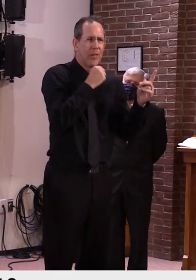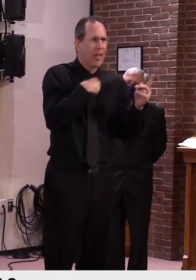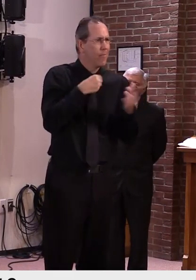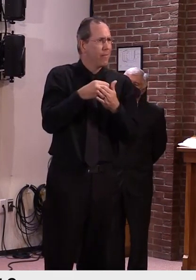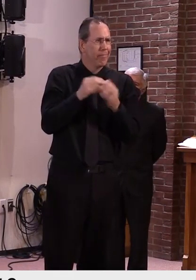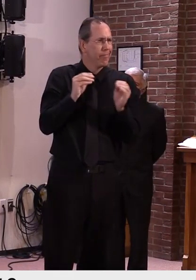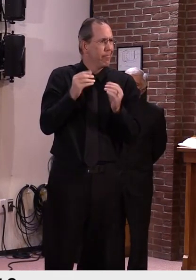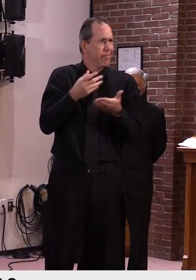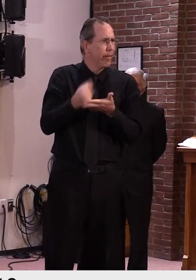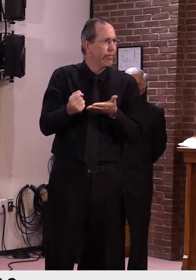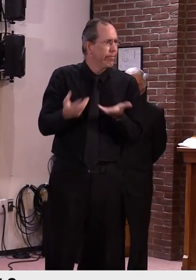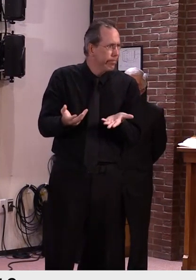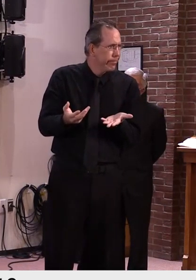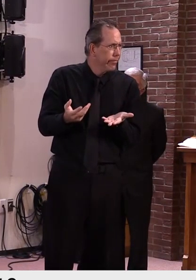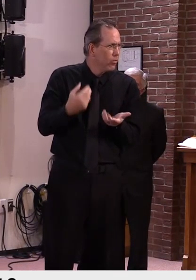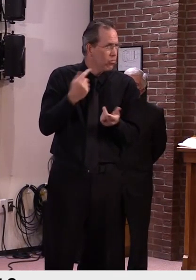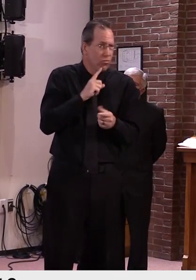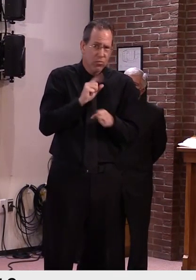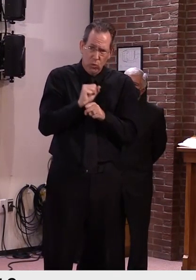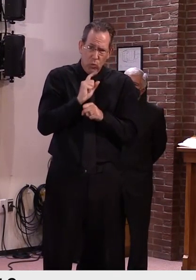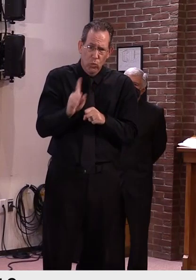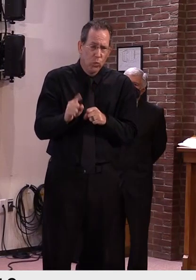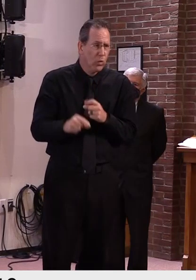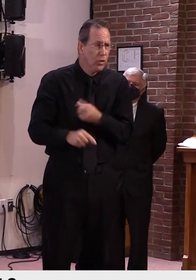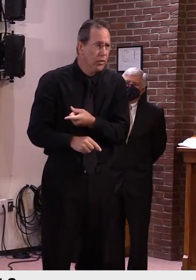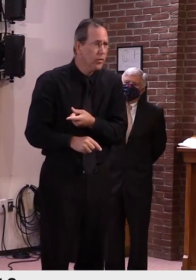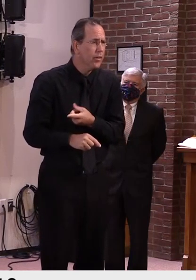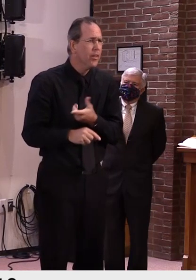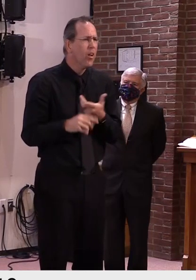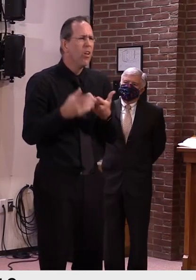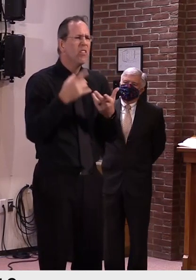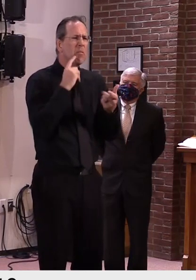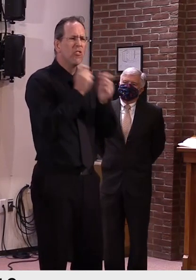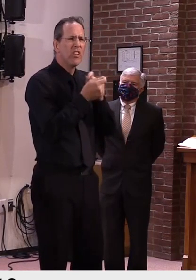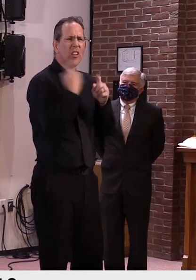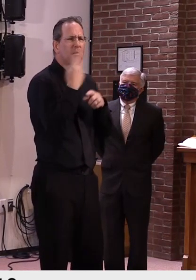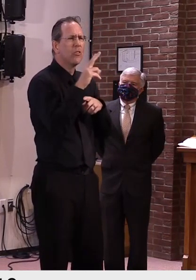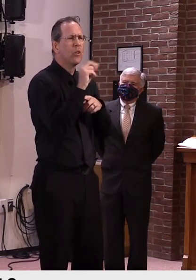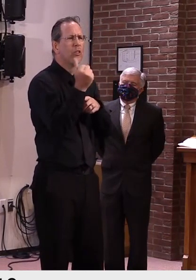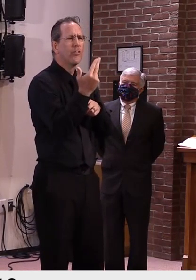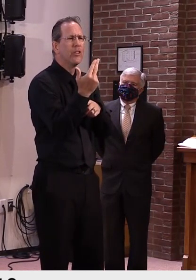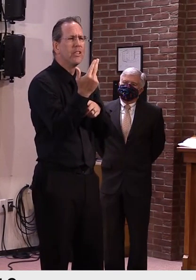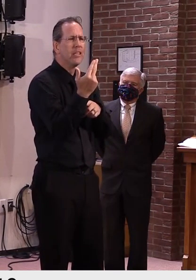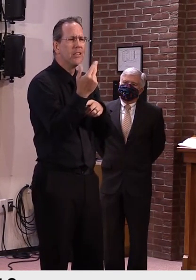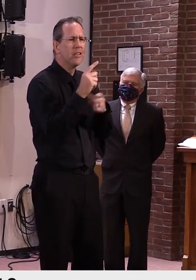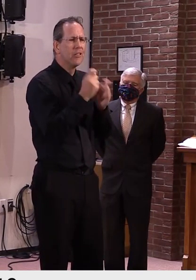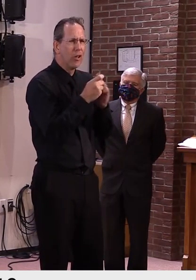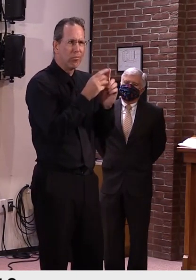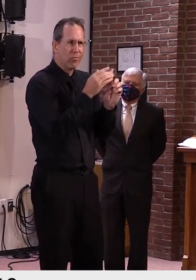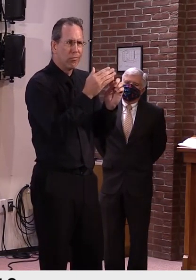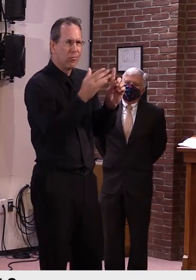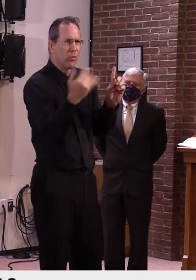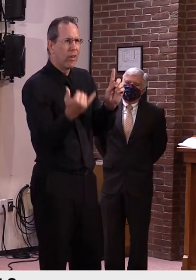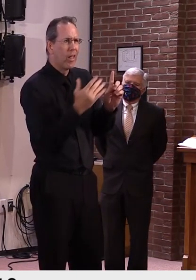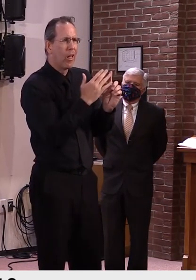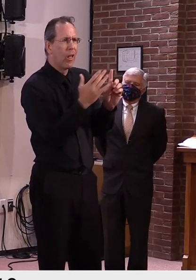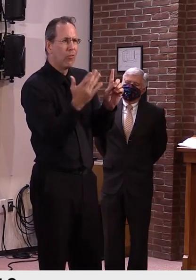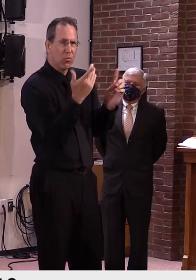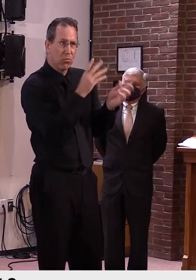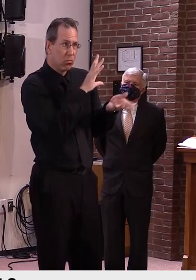could you assess and tell us your opinion about how much value we have achieved from healthcare reform in Vermont over the